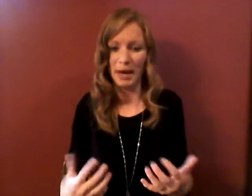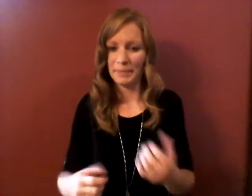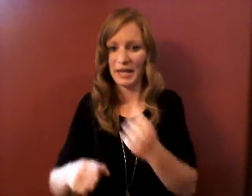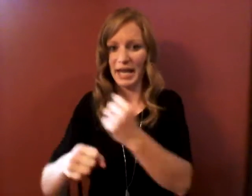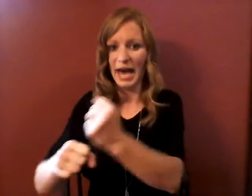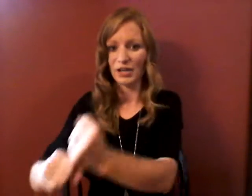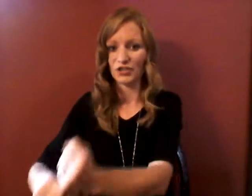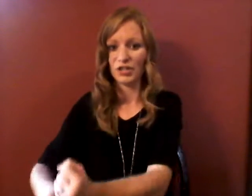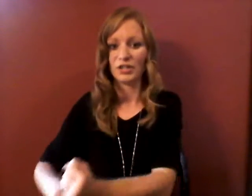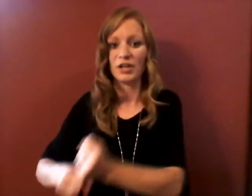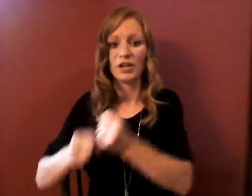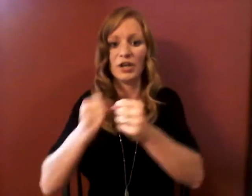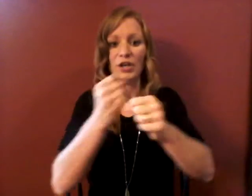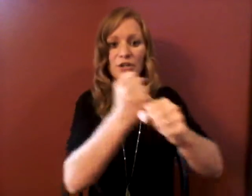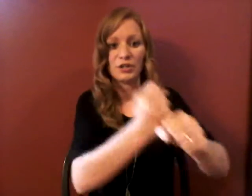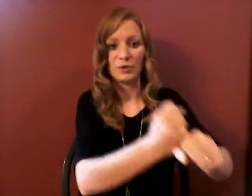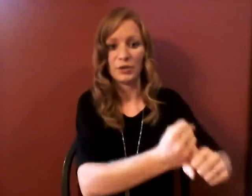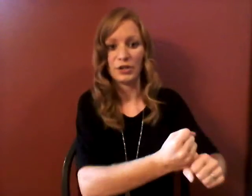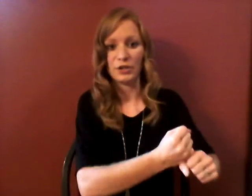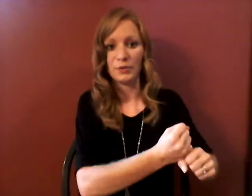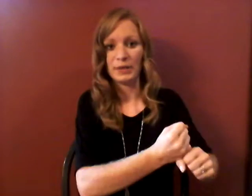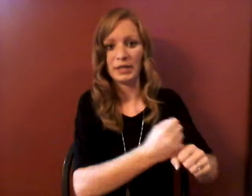that action. So canoeing,